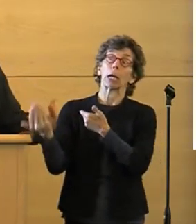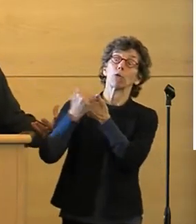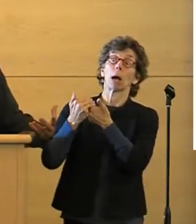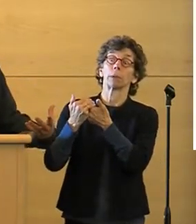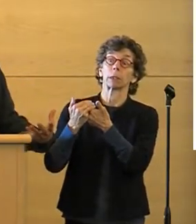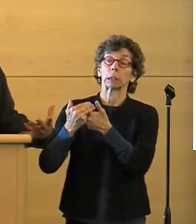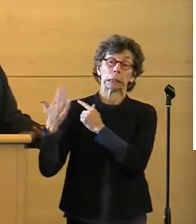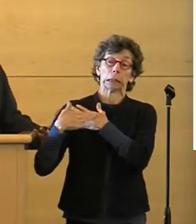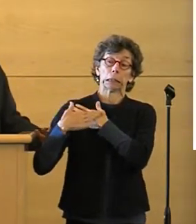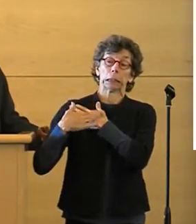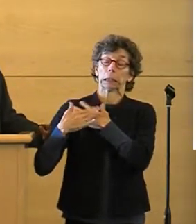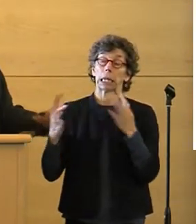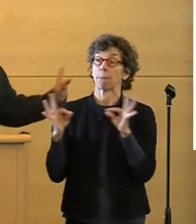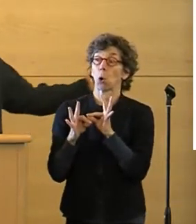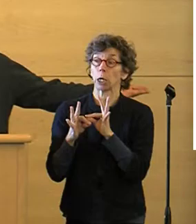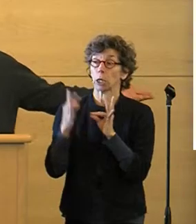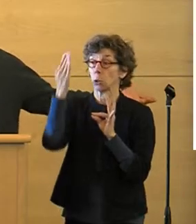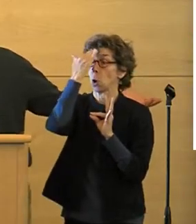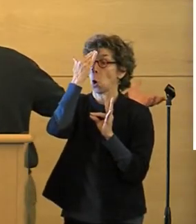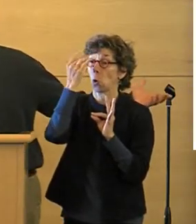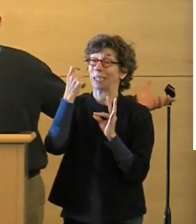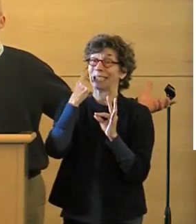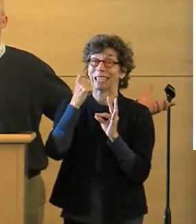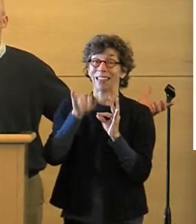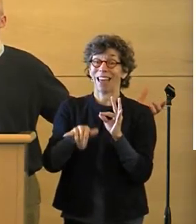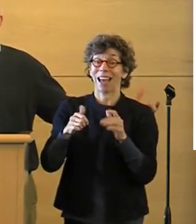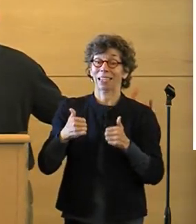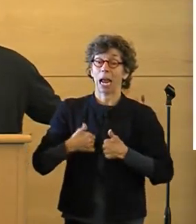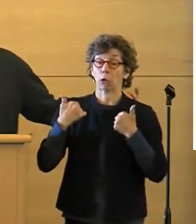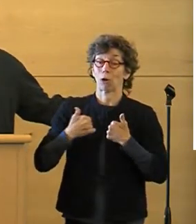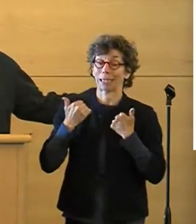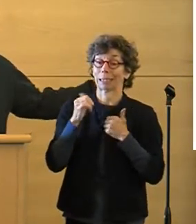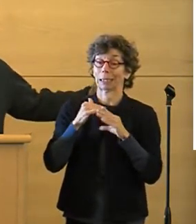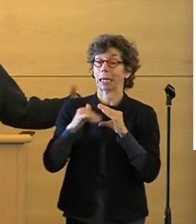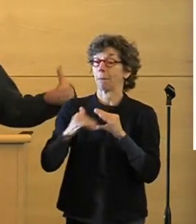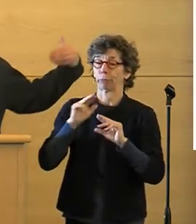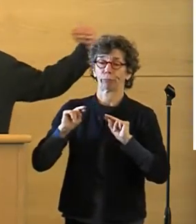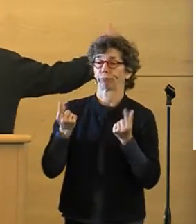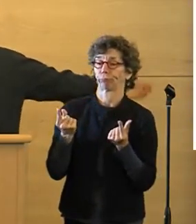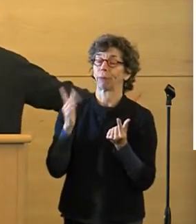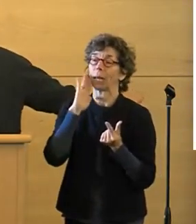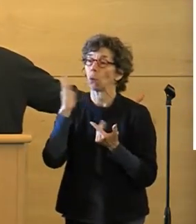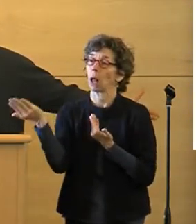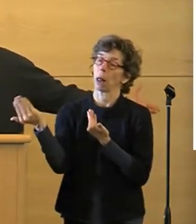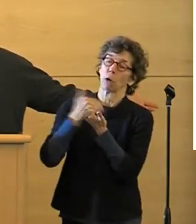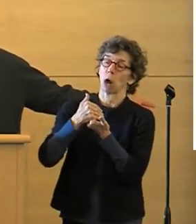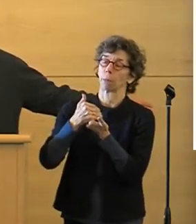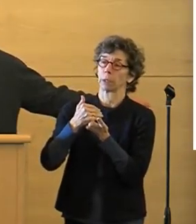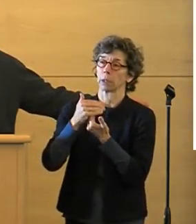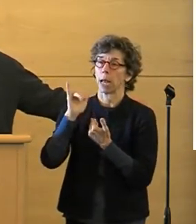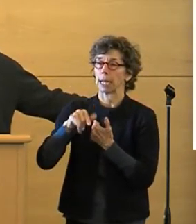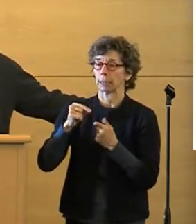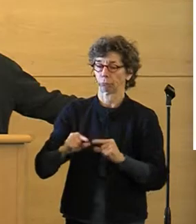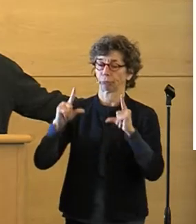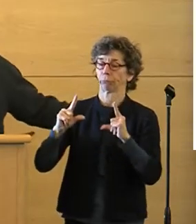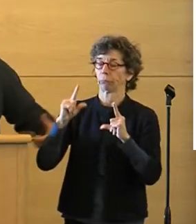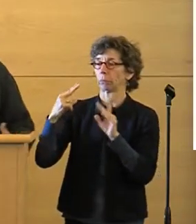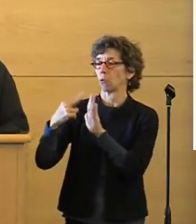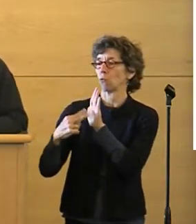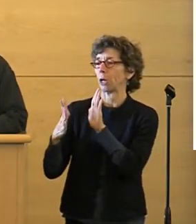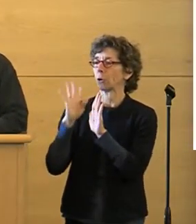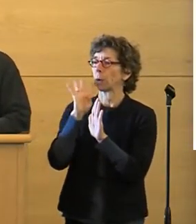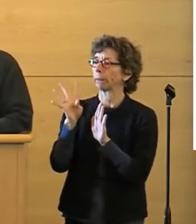that serves is it tells screen readers to announce this right now. So if a user experiences this, then the